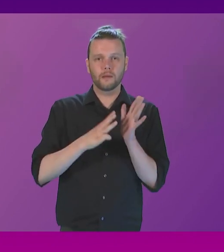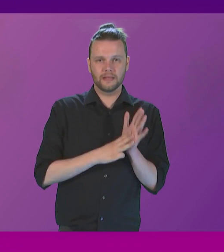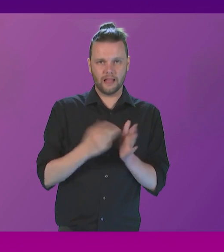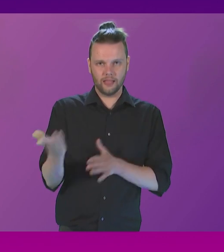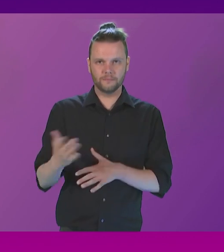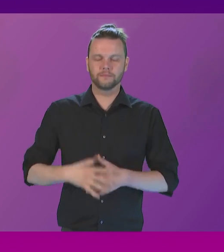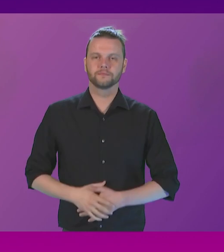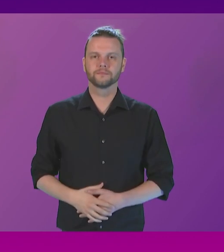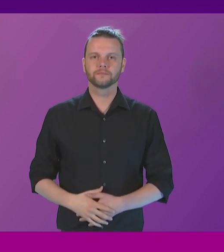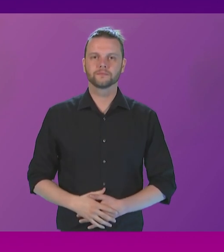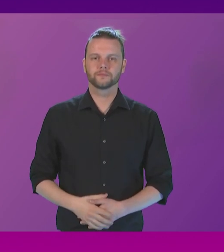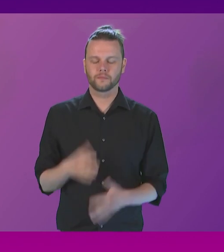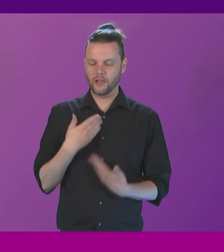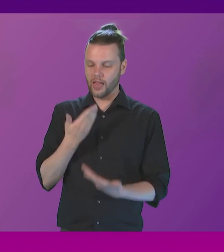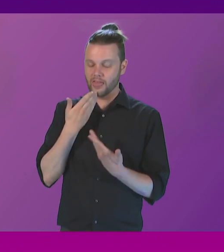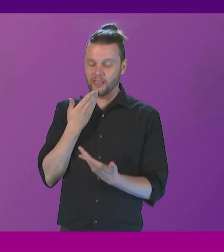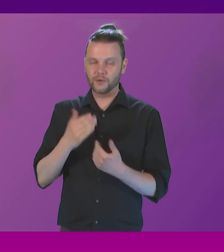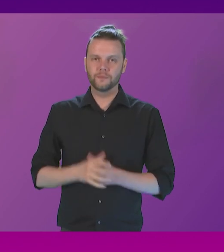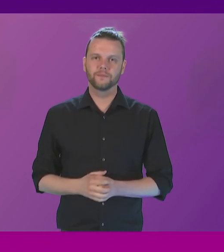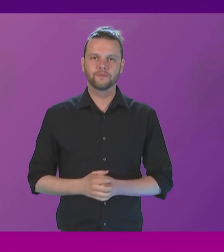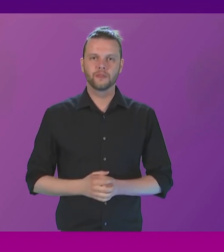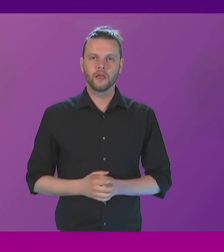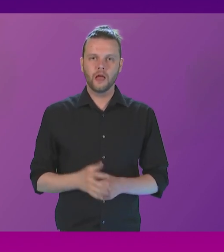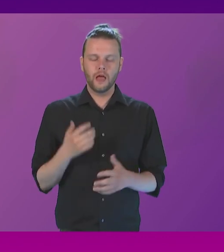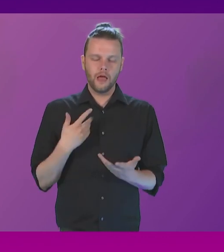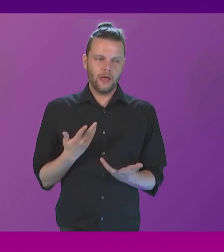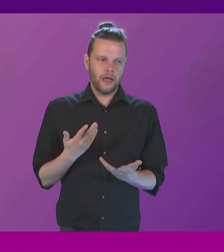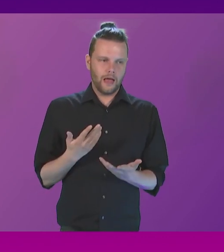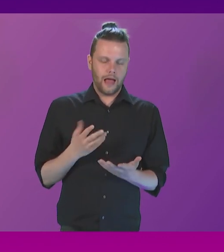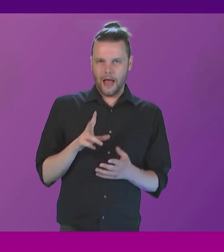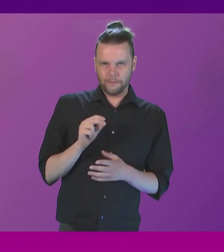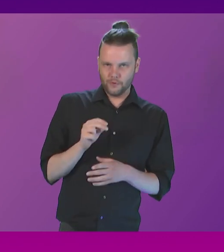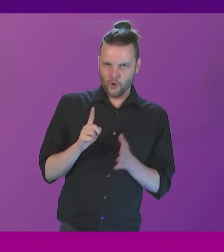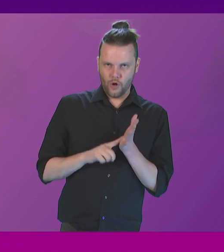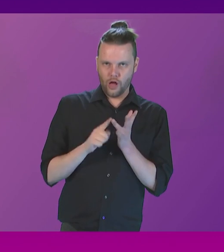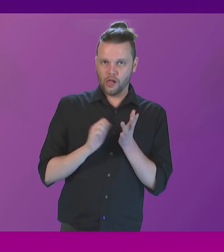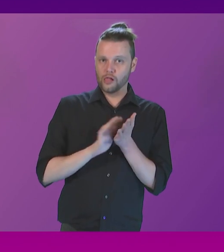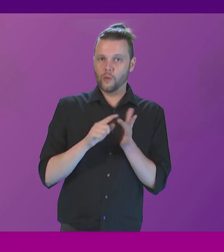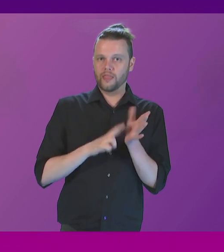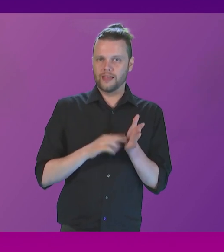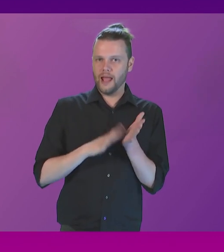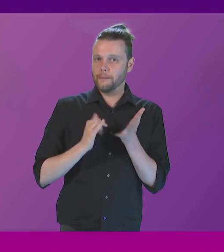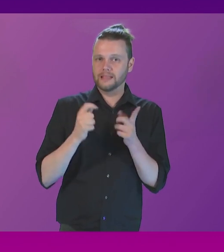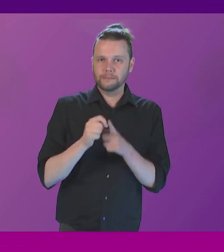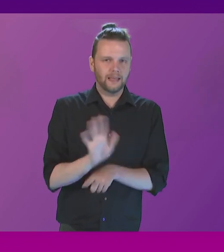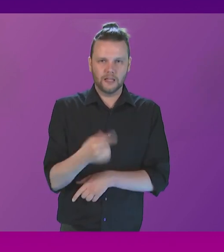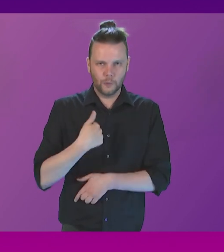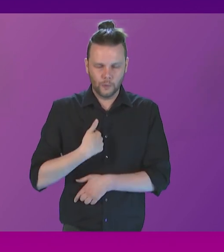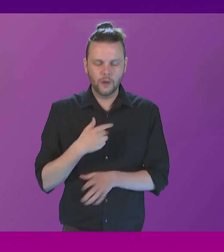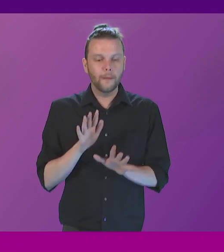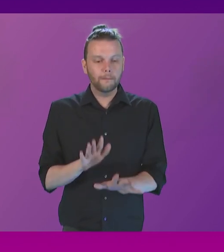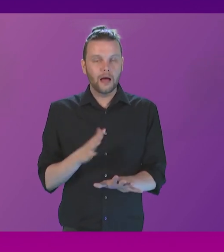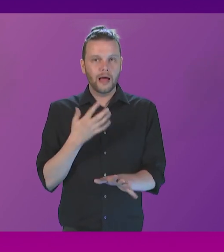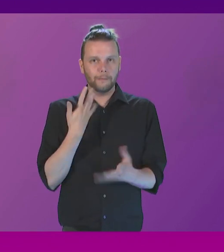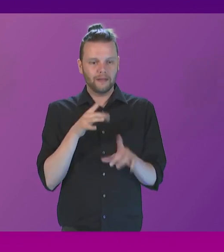Bailey. Mr. Mundell. Thank you, President Officer. Clearly, I'm not a Lothian's MSP, but I do